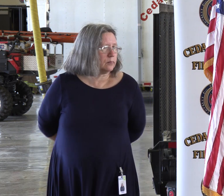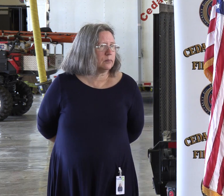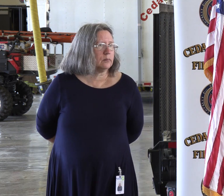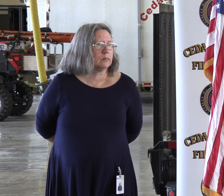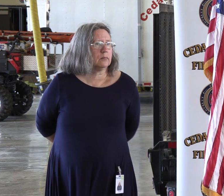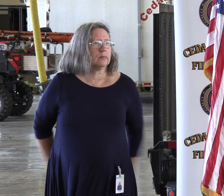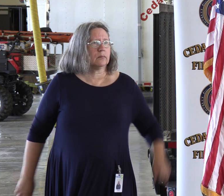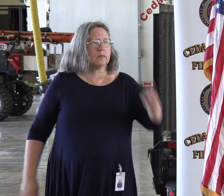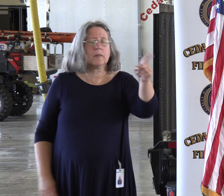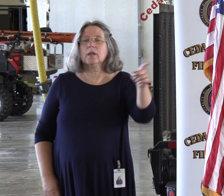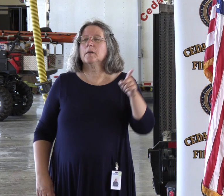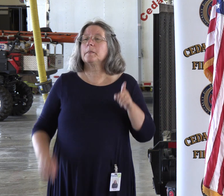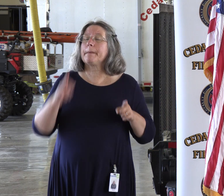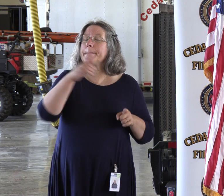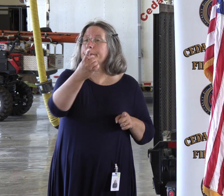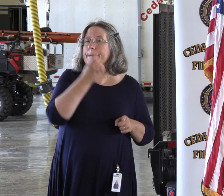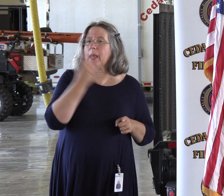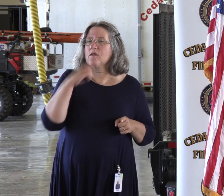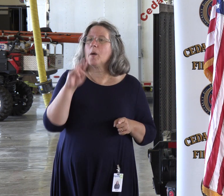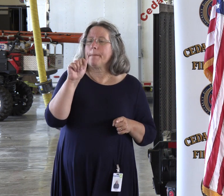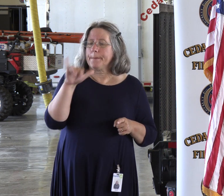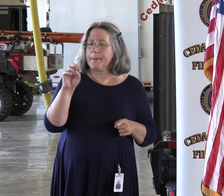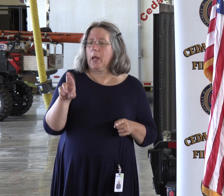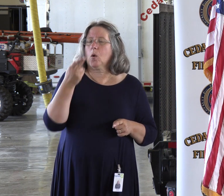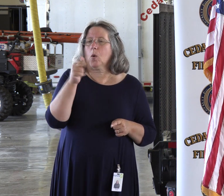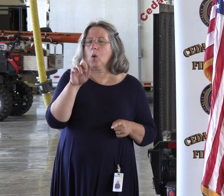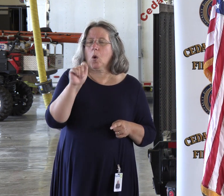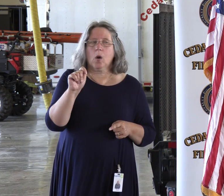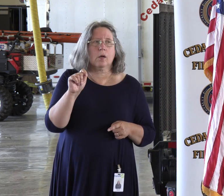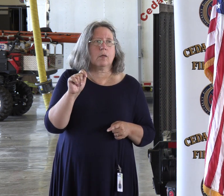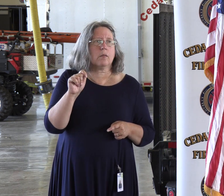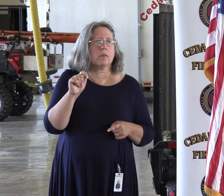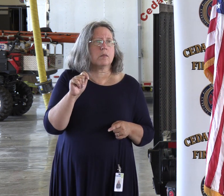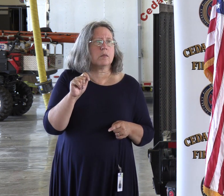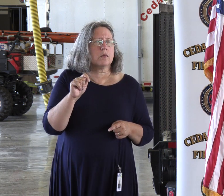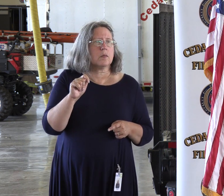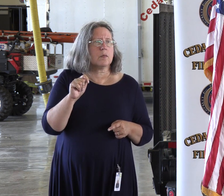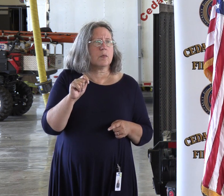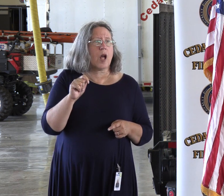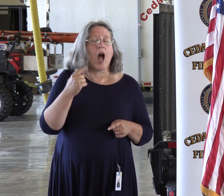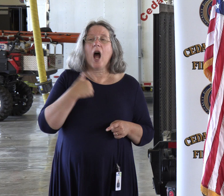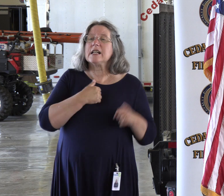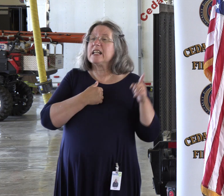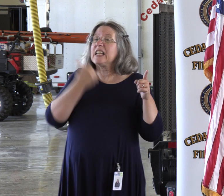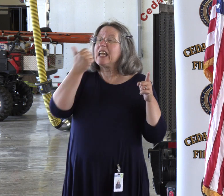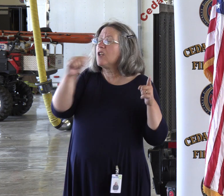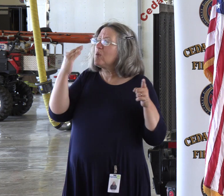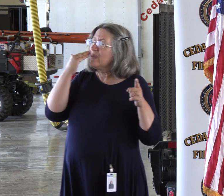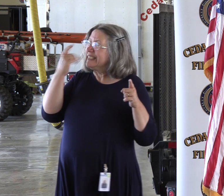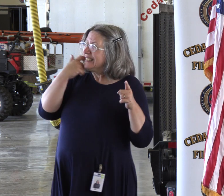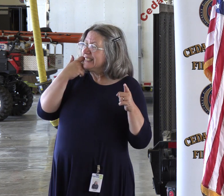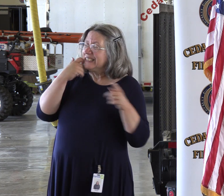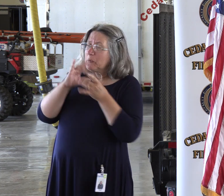Yeah, this is for Mayor Hart. With this FEMA application being on the president's desk, can you form updated timeline on